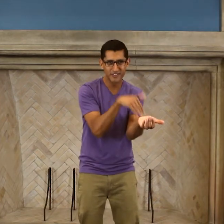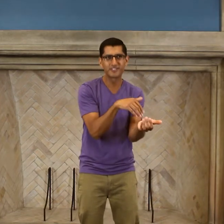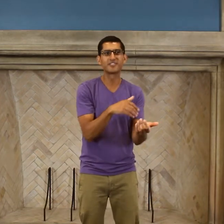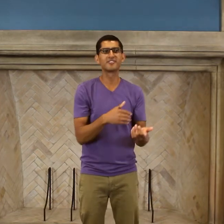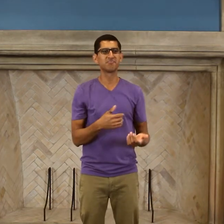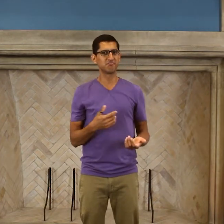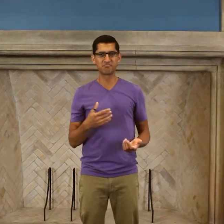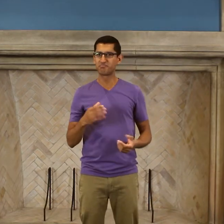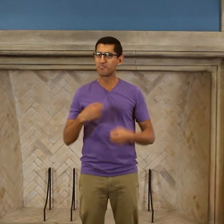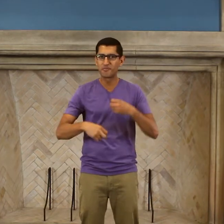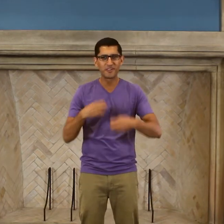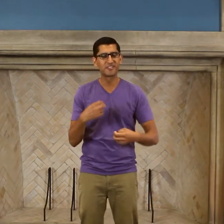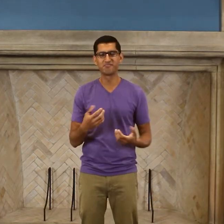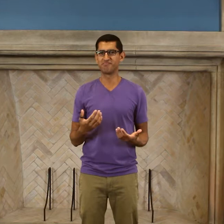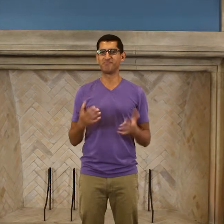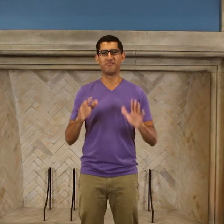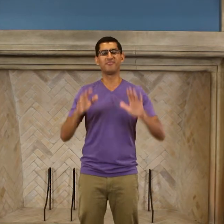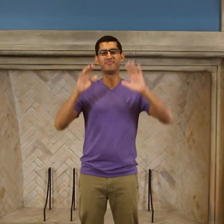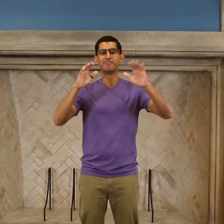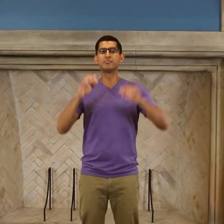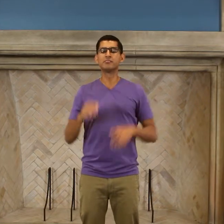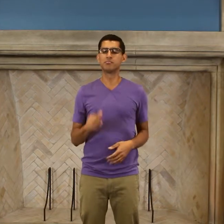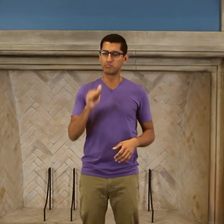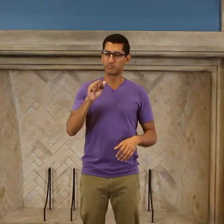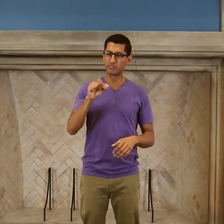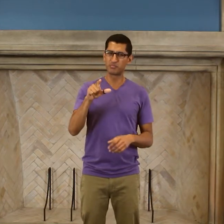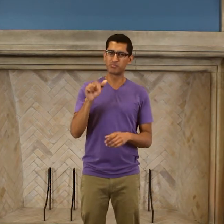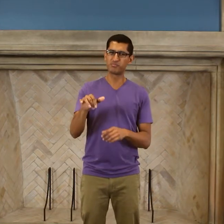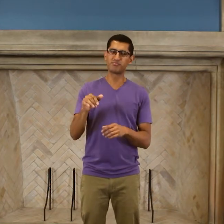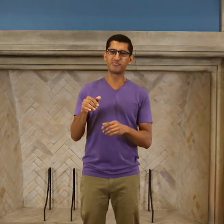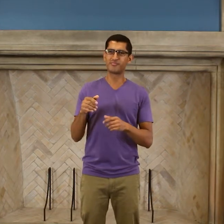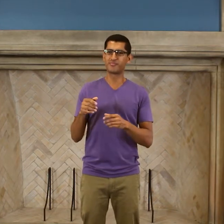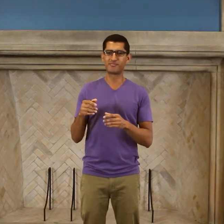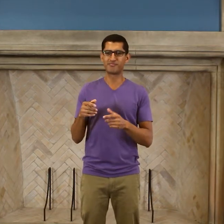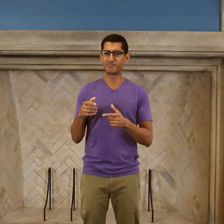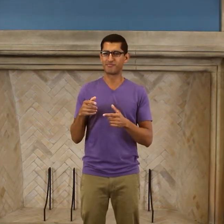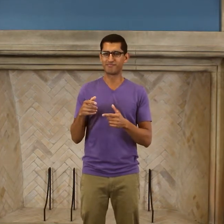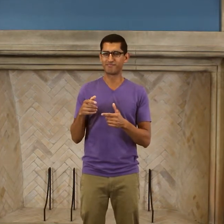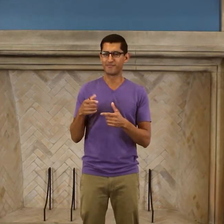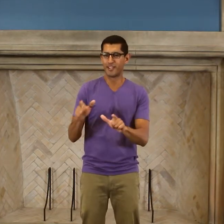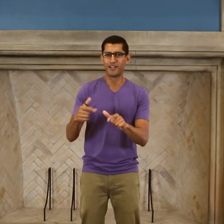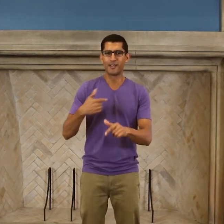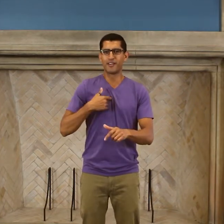call a doctor. No problem. It's wonderful. ASL,